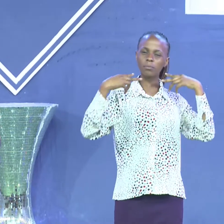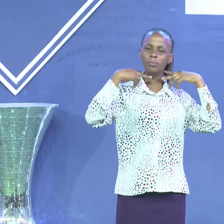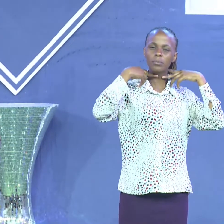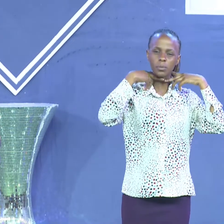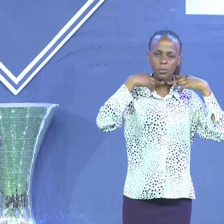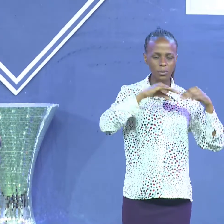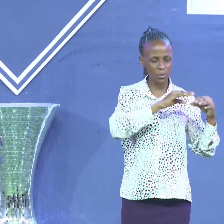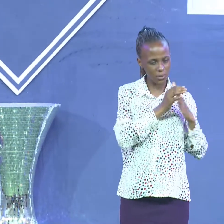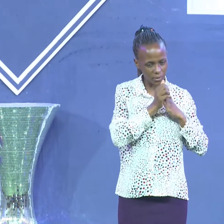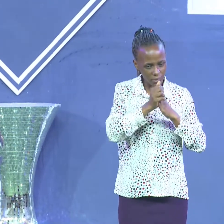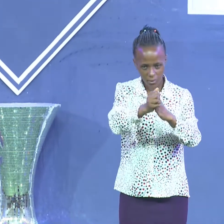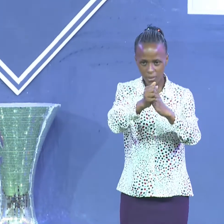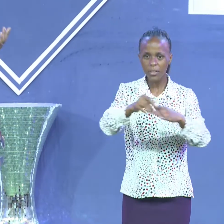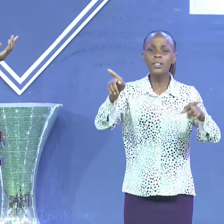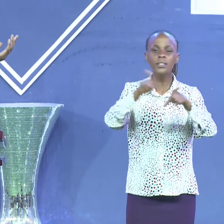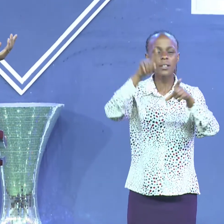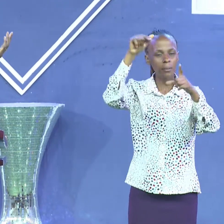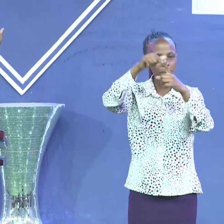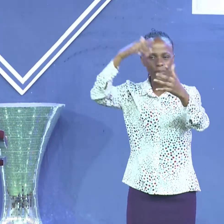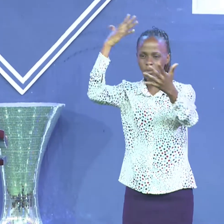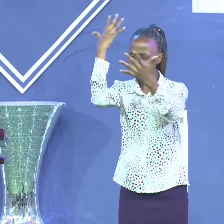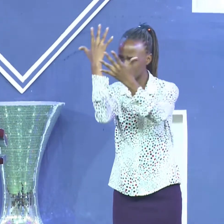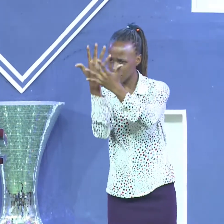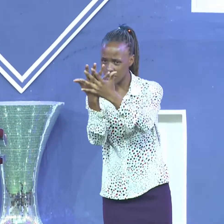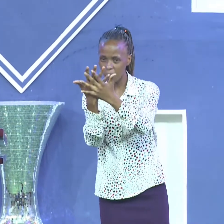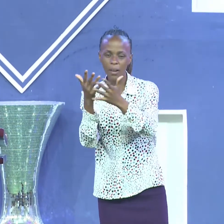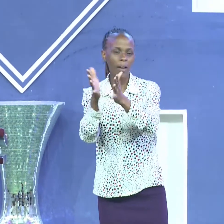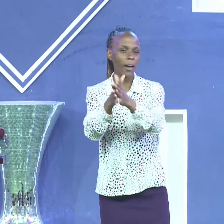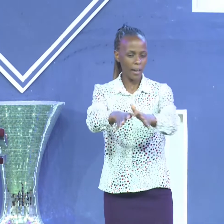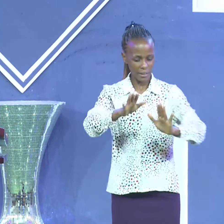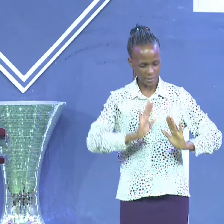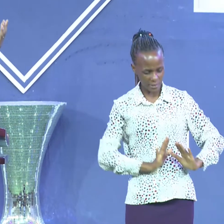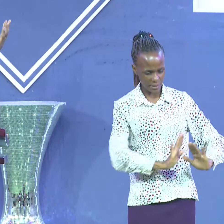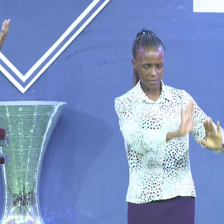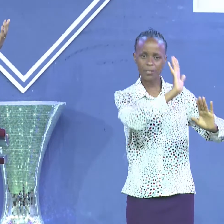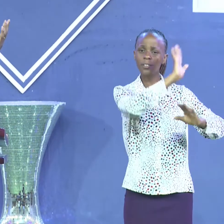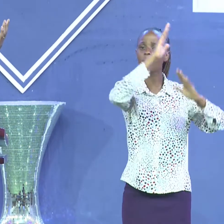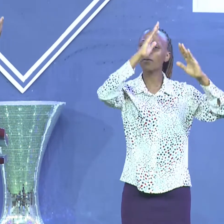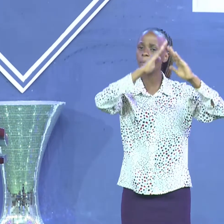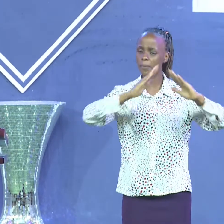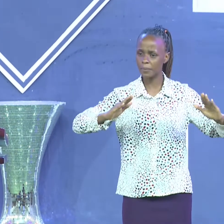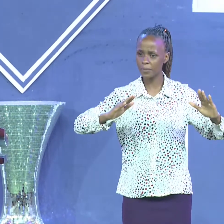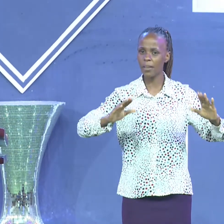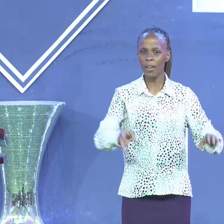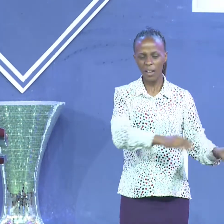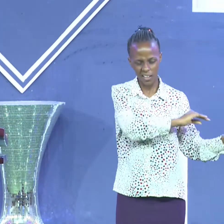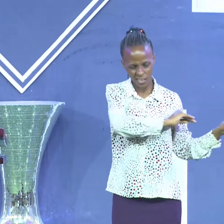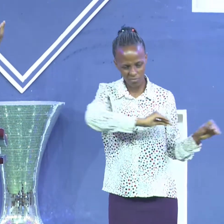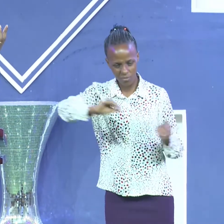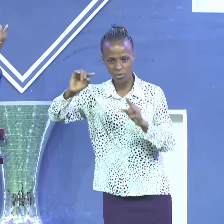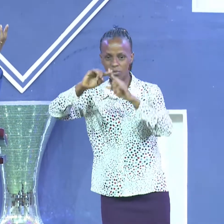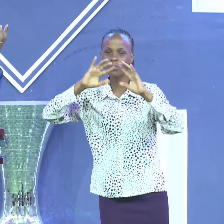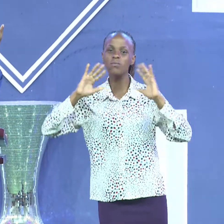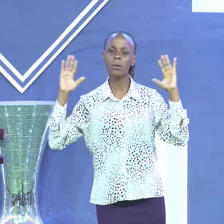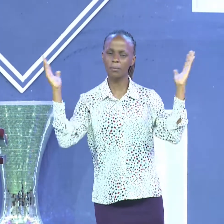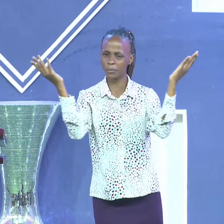was taken into captivity. Ne tuko kutwalibwa mu busibe. It was taken into captivity. Ne bava matwale gabwe. They left their territory. Ne bagende Babylon. And they